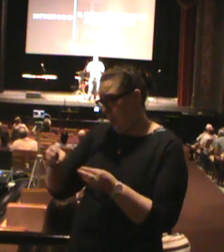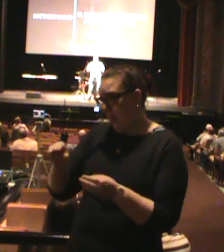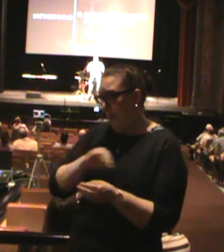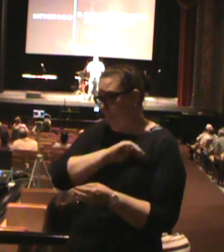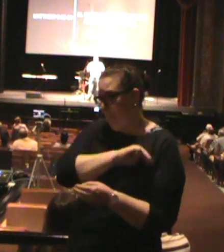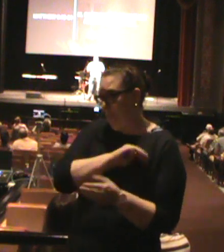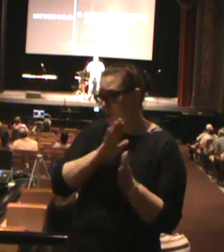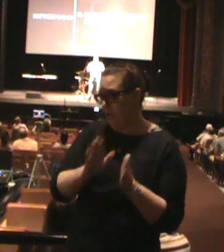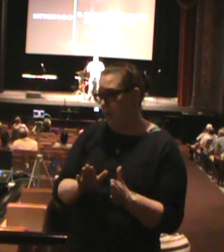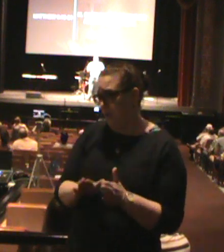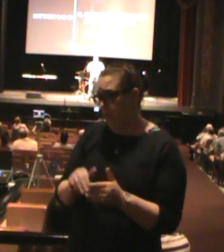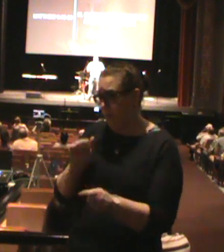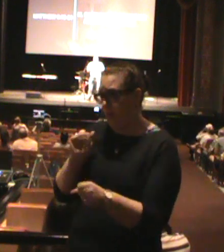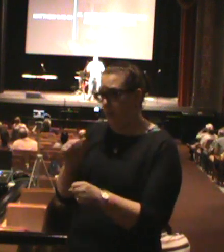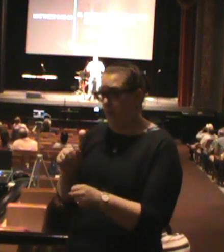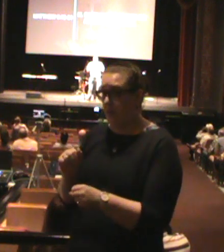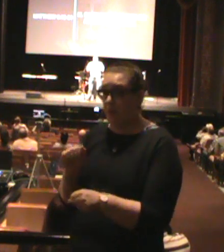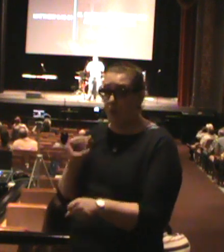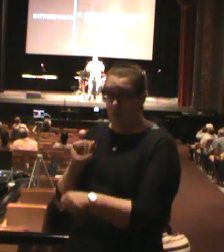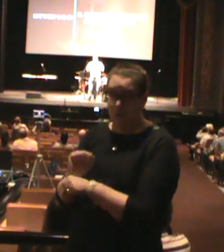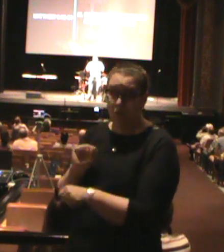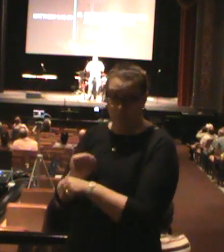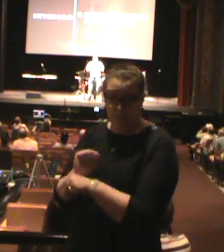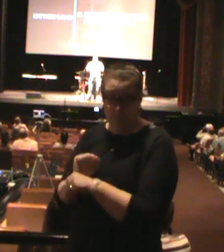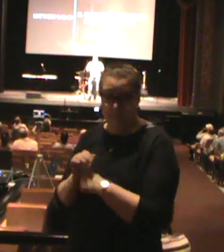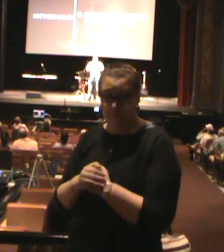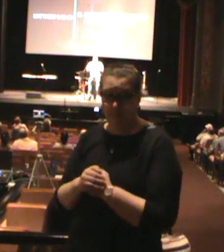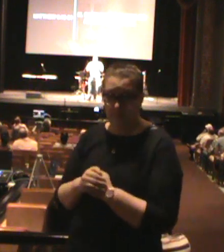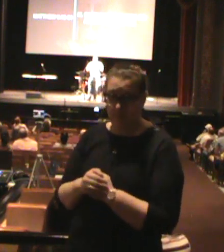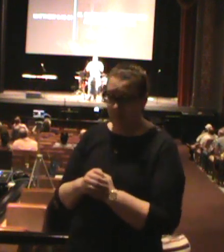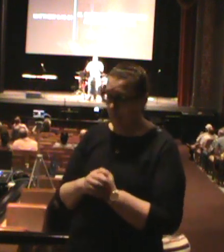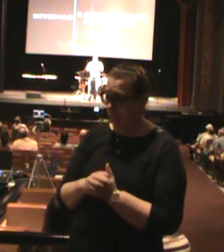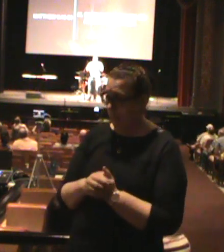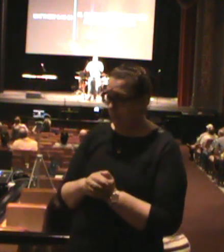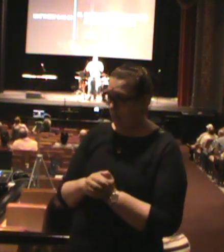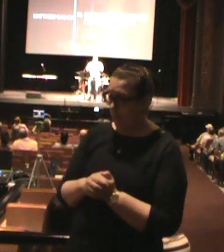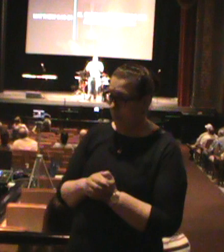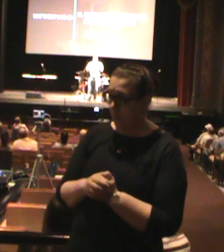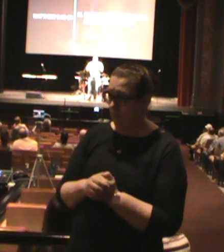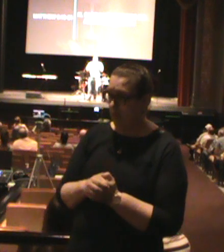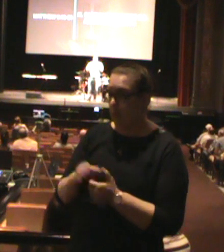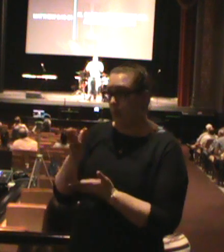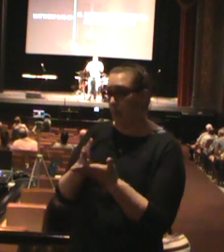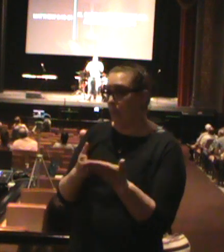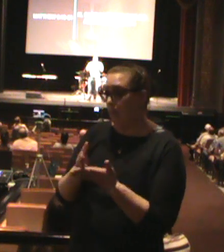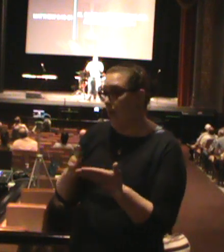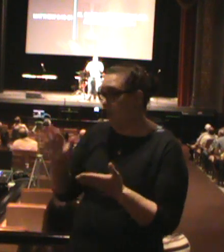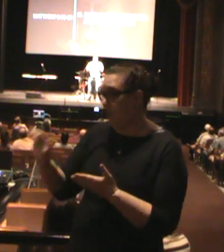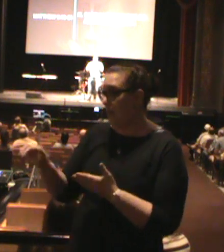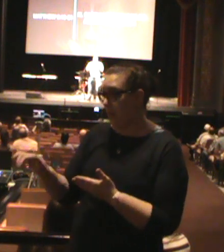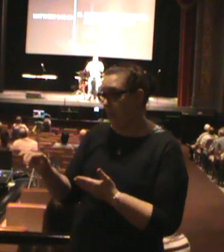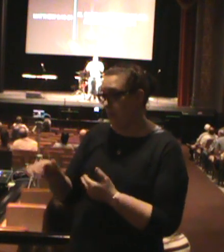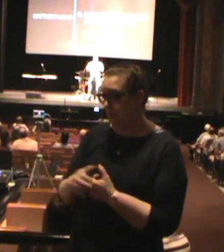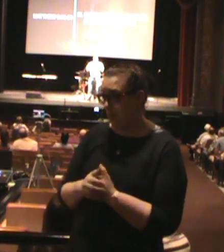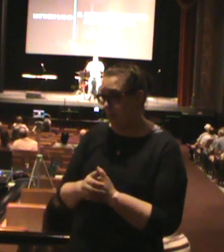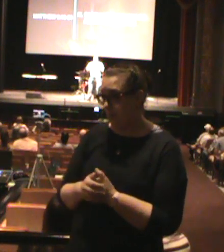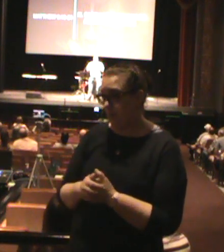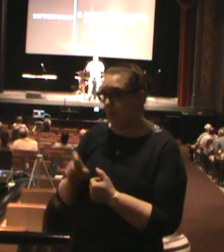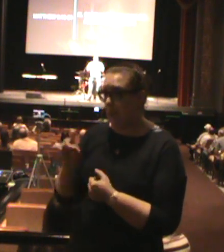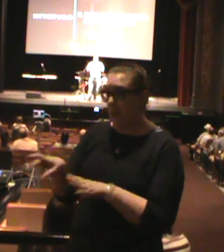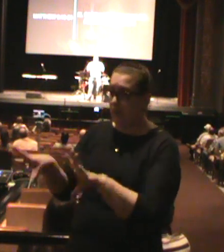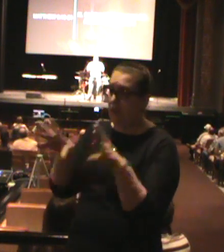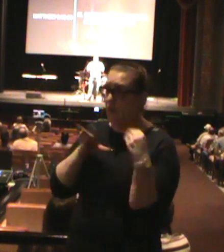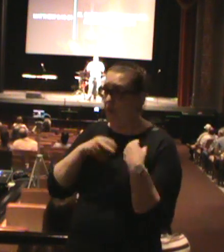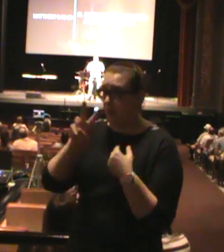something I would love to do like this. This is so cool. And we actually do a lot of this, but part of the assignment that they had to do was they had to leave